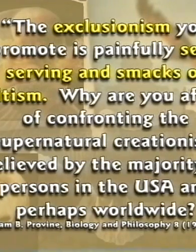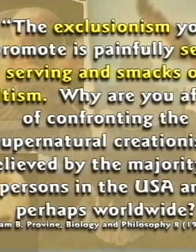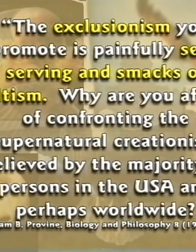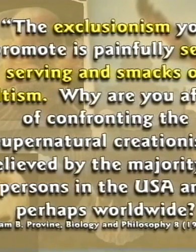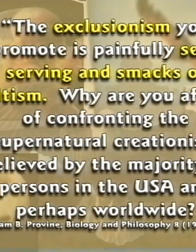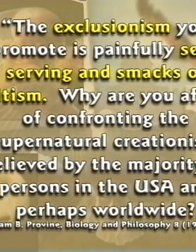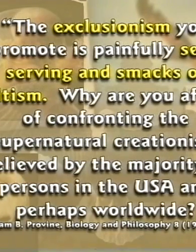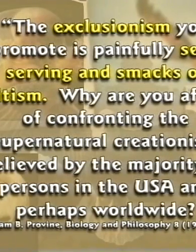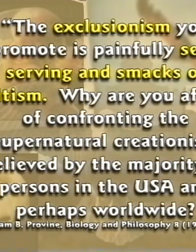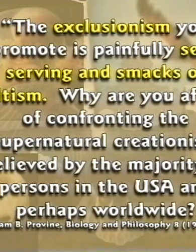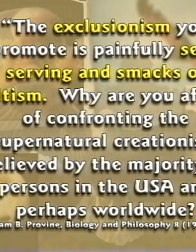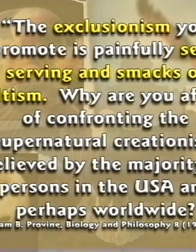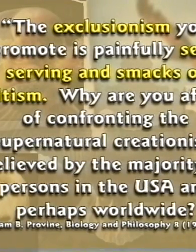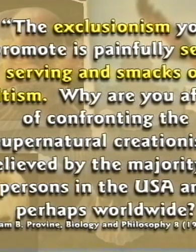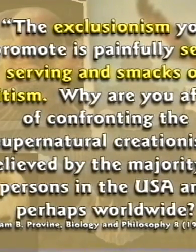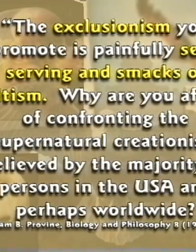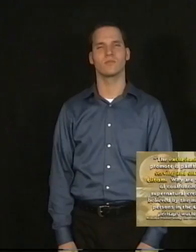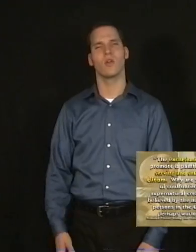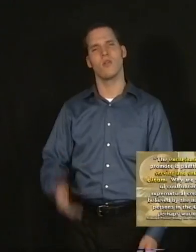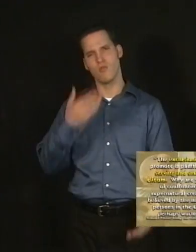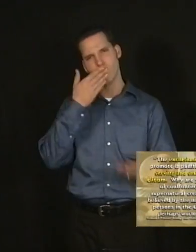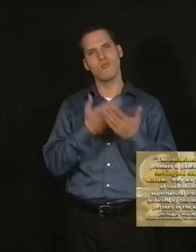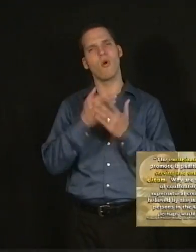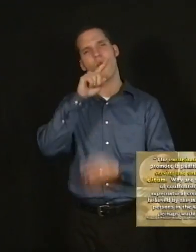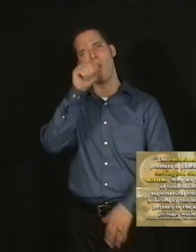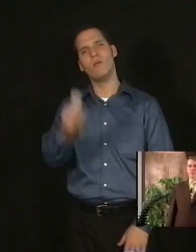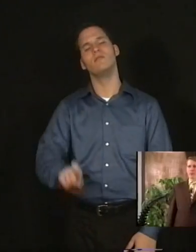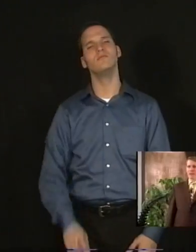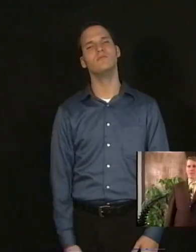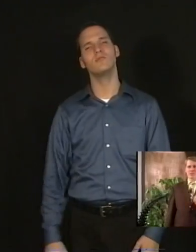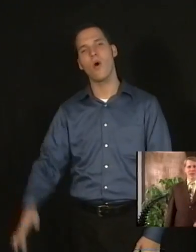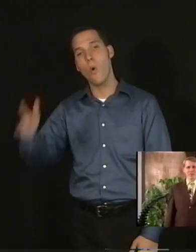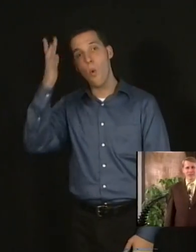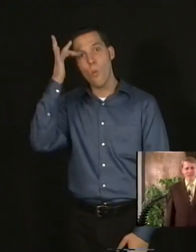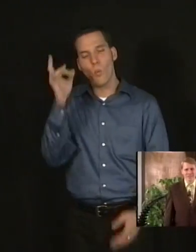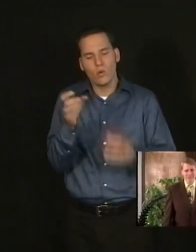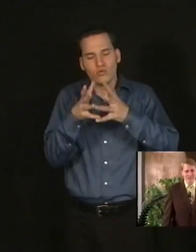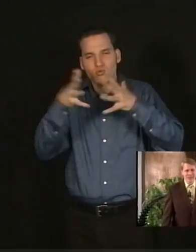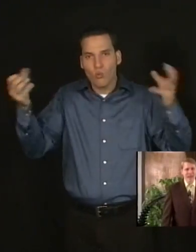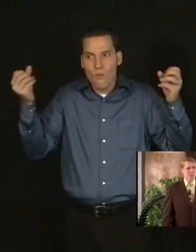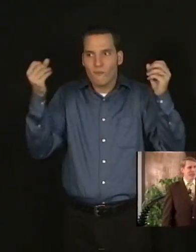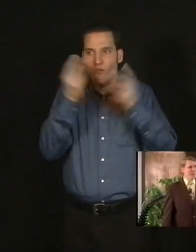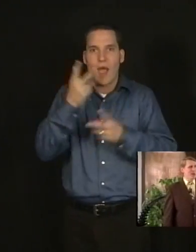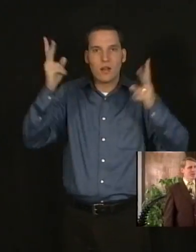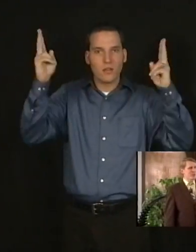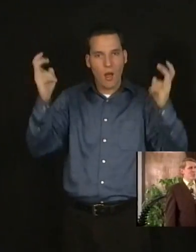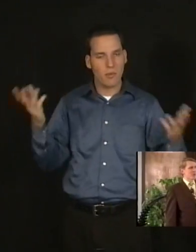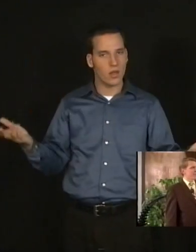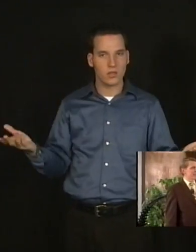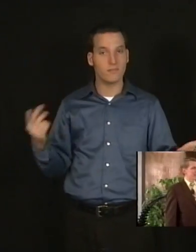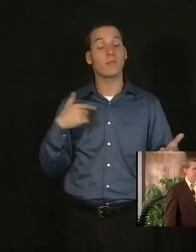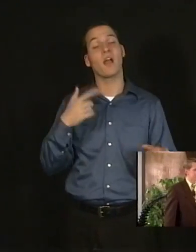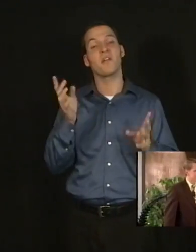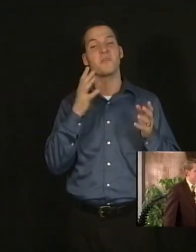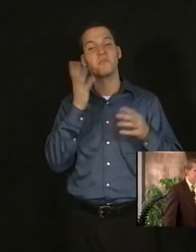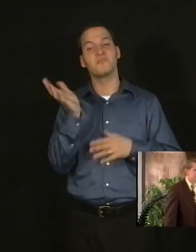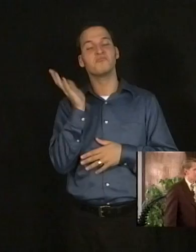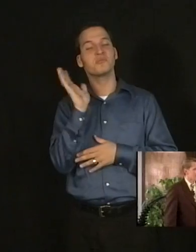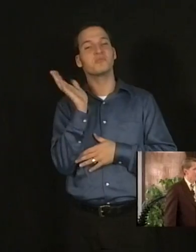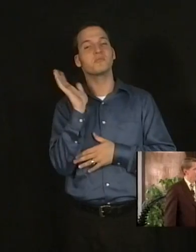worldwide? Good question. Why are they so afraid of this topic? I speak in public schools all the